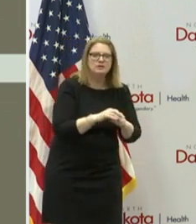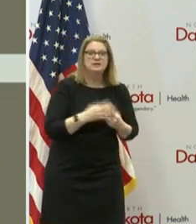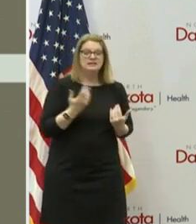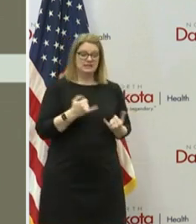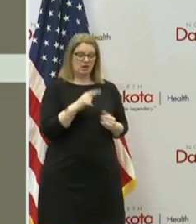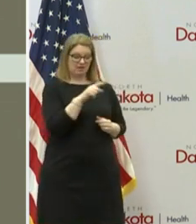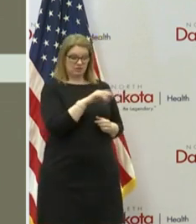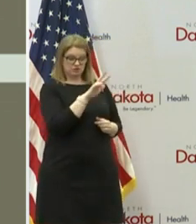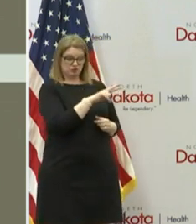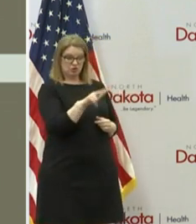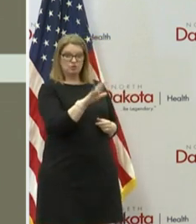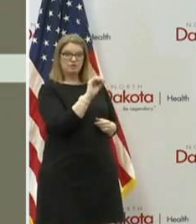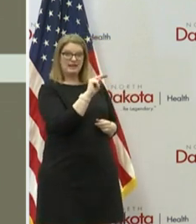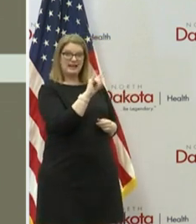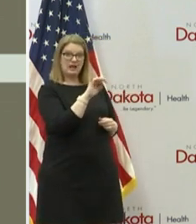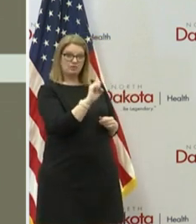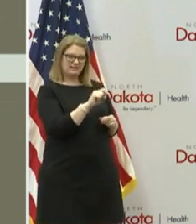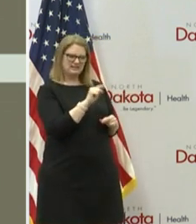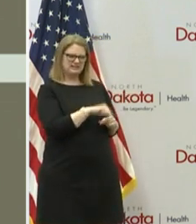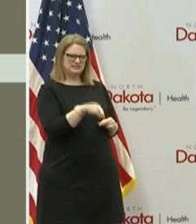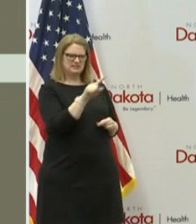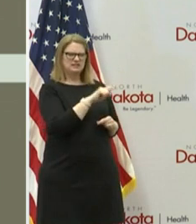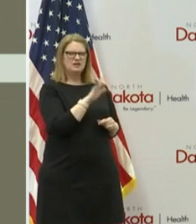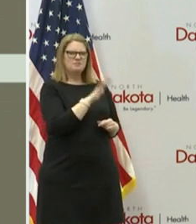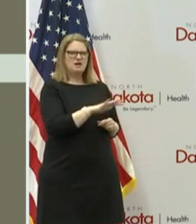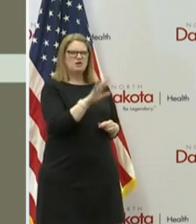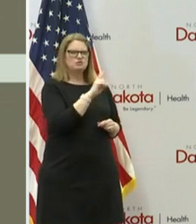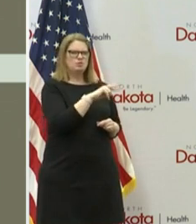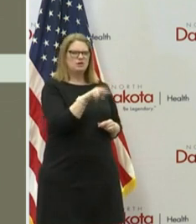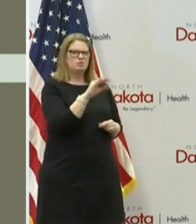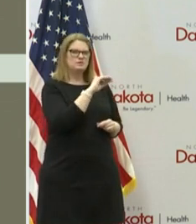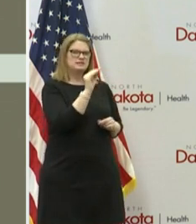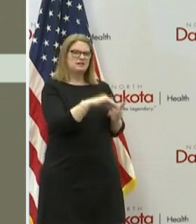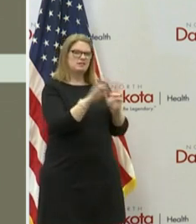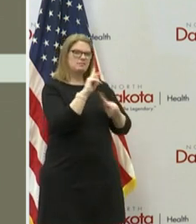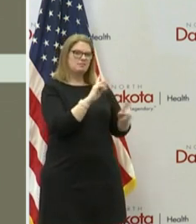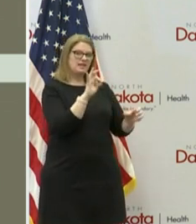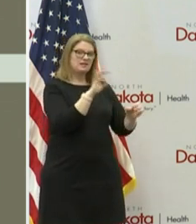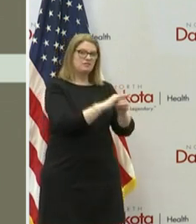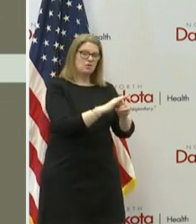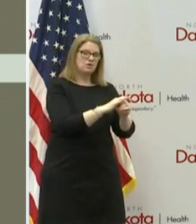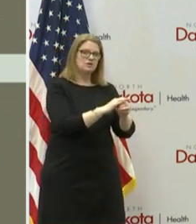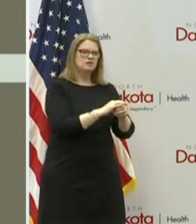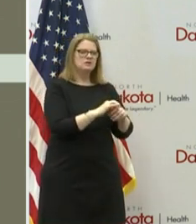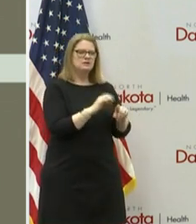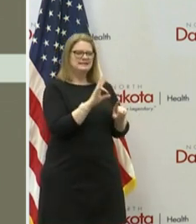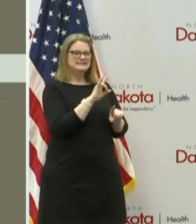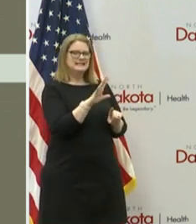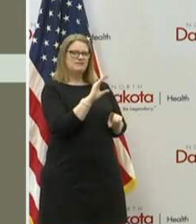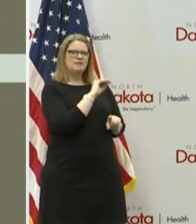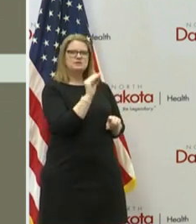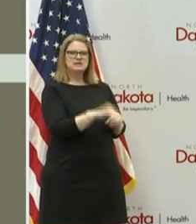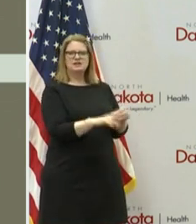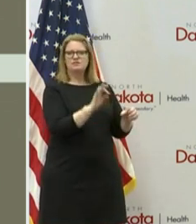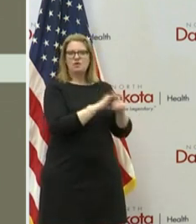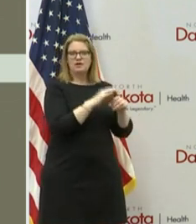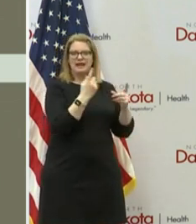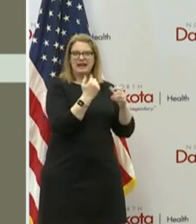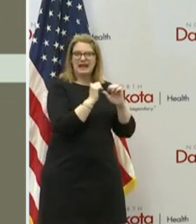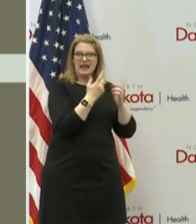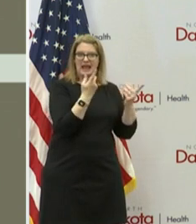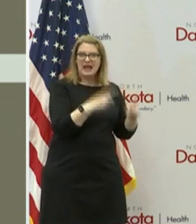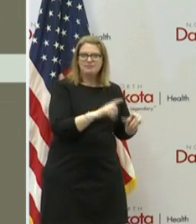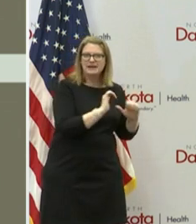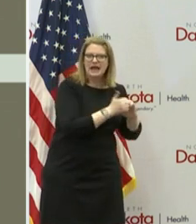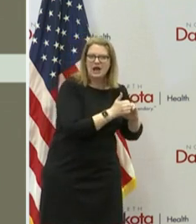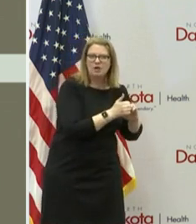33 counties, which represented about 22% of the voting population of the state, about 75% of the voting occurred by mail, and